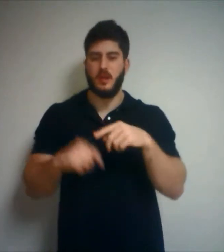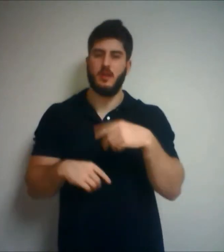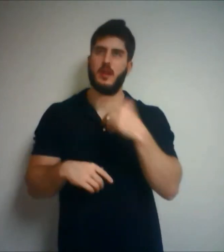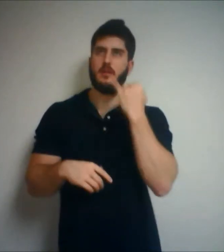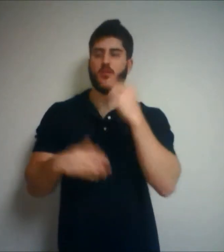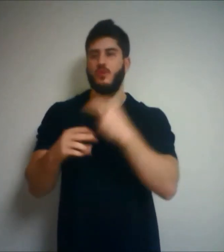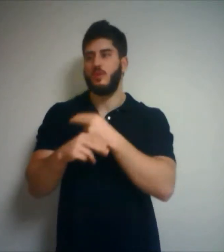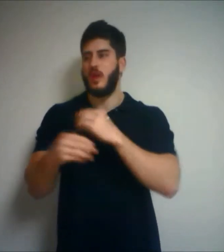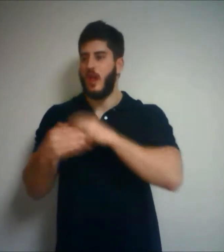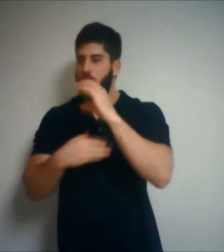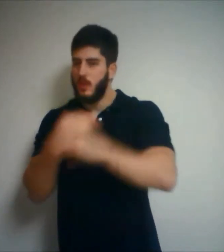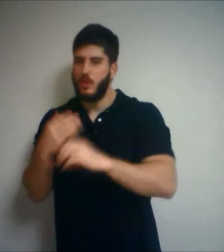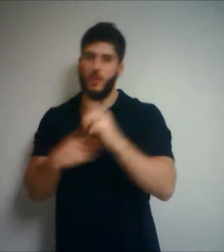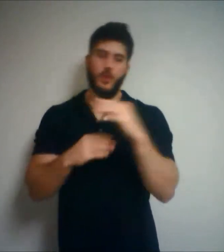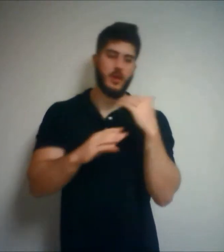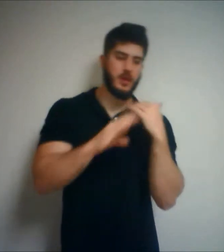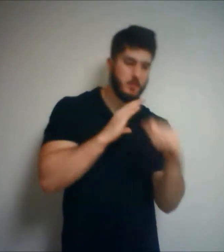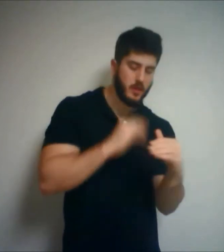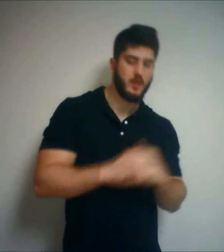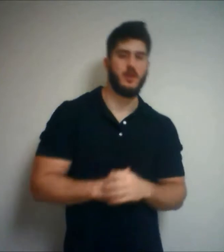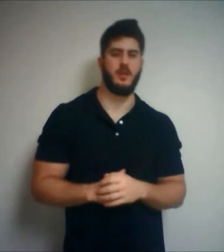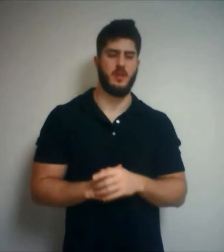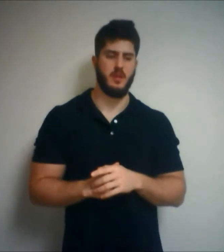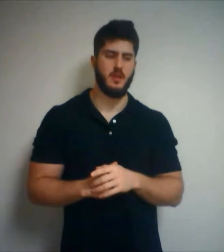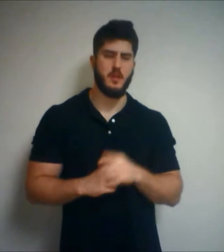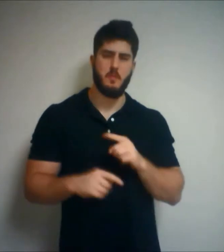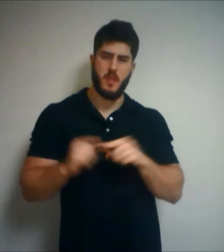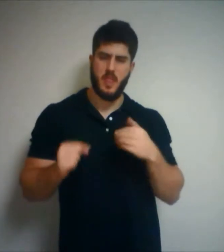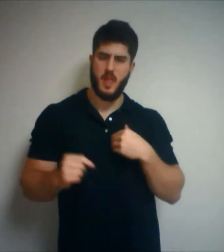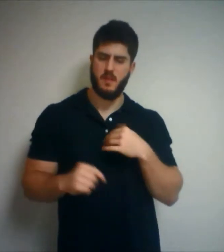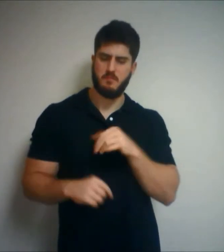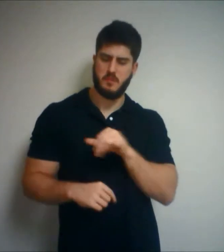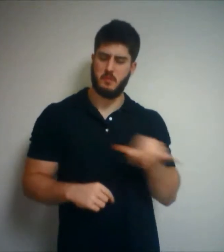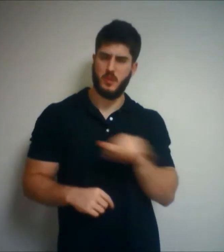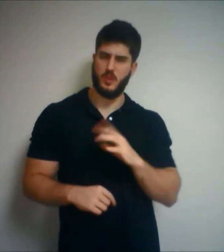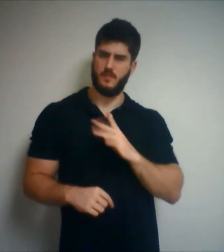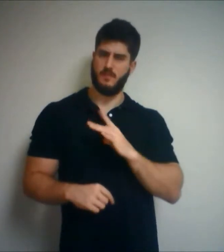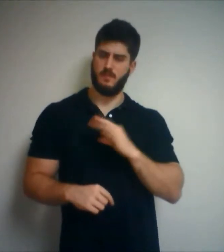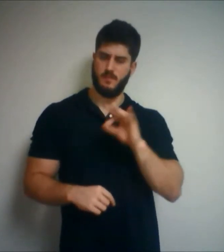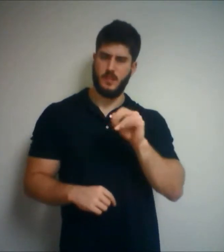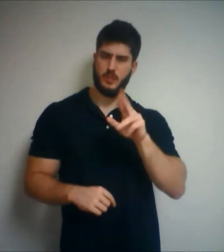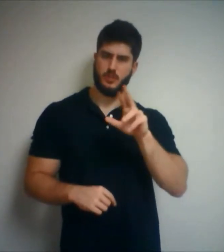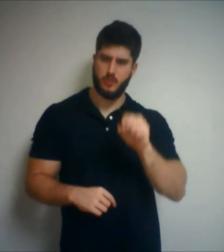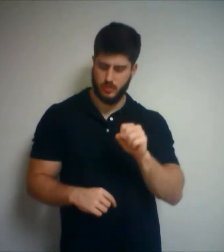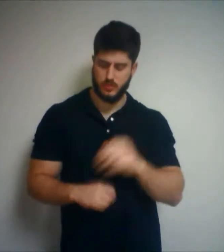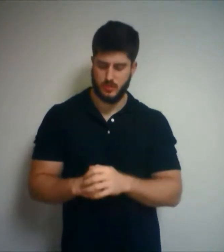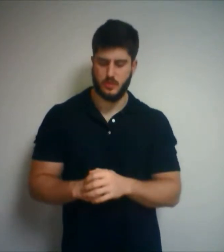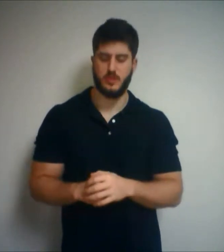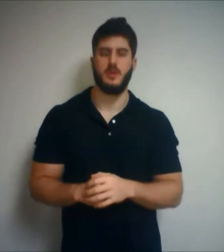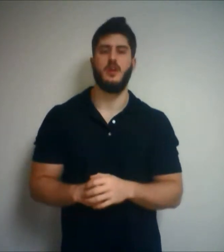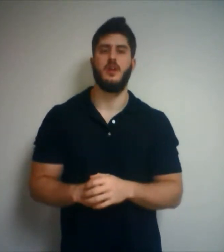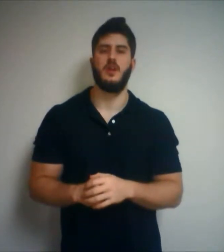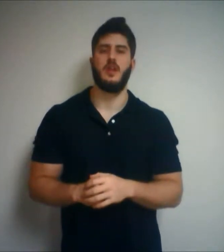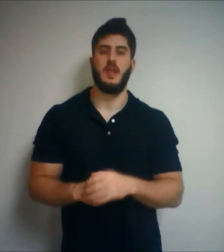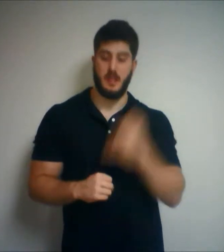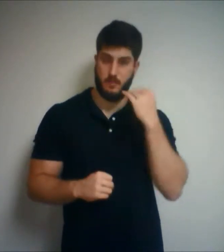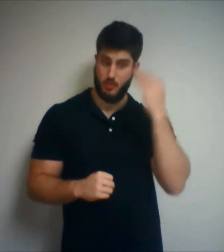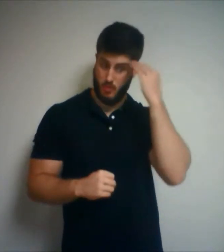email, they do share quite a lot of features in common, and learning about those features can help us to use Outlook more productively.